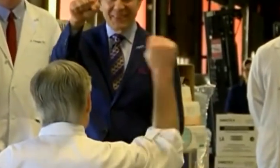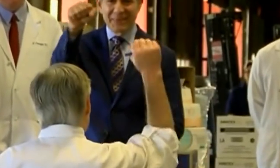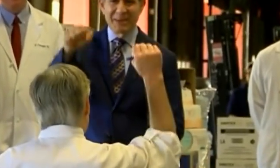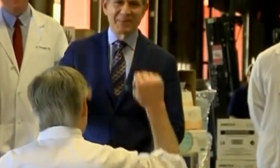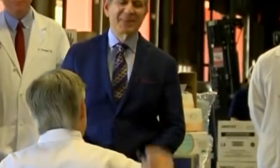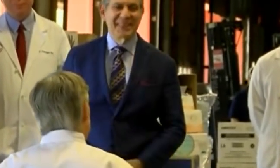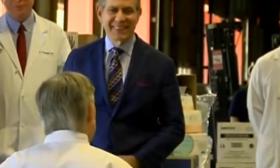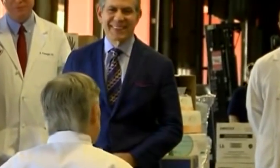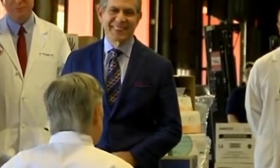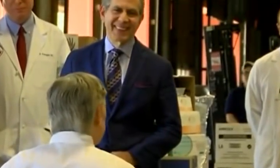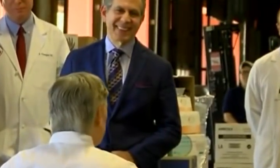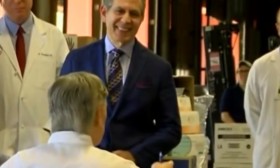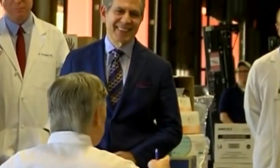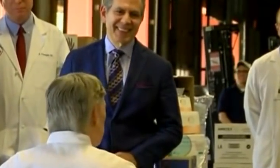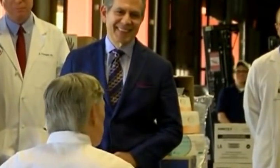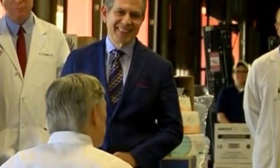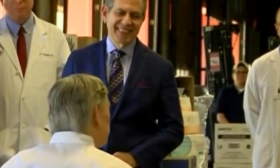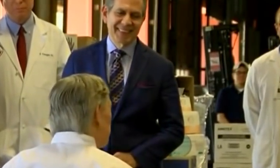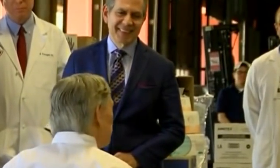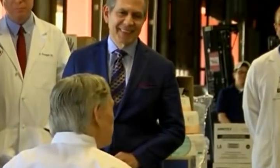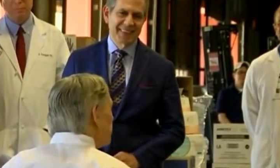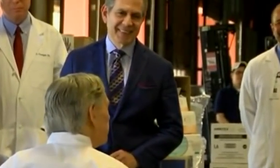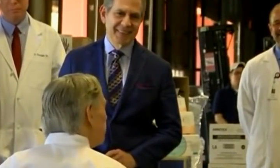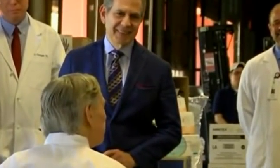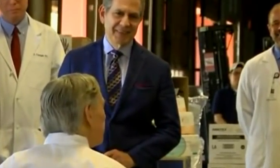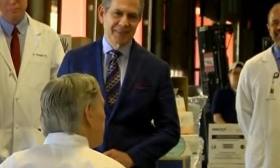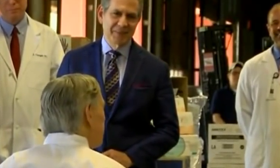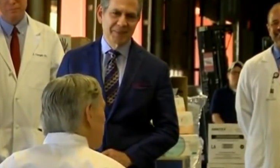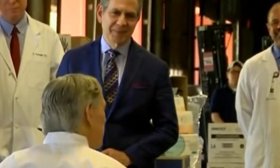there you go. Thank you. Big time help. Thank you guys for all